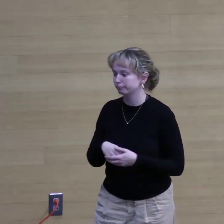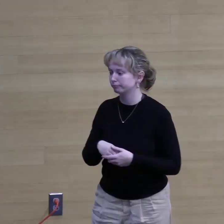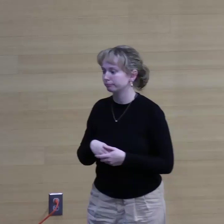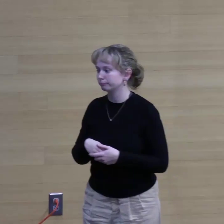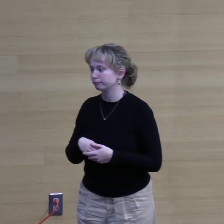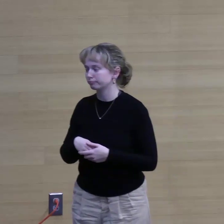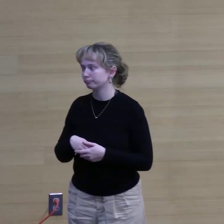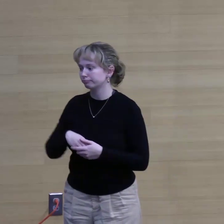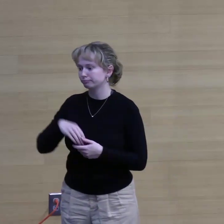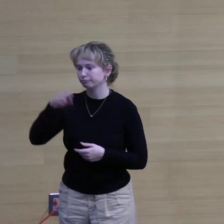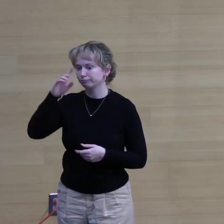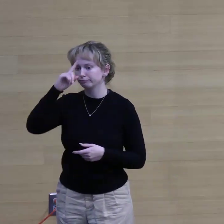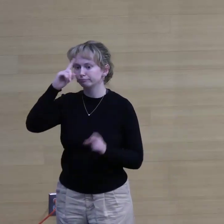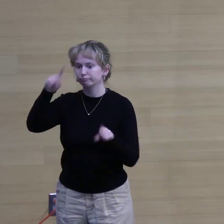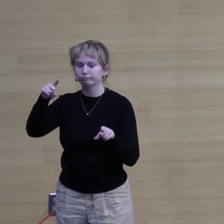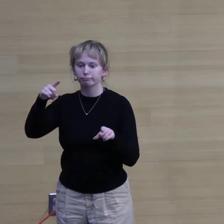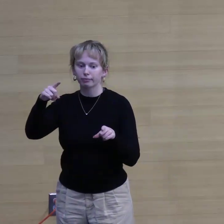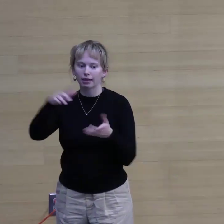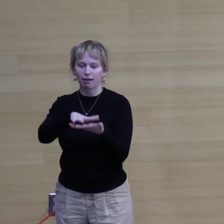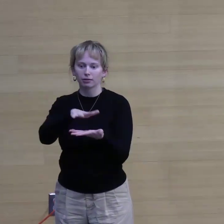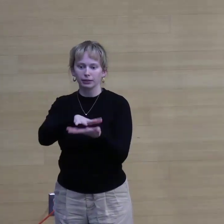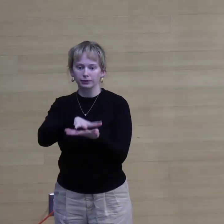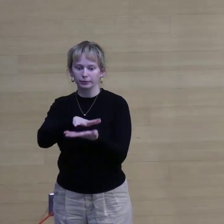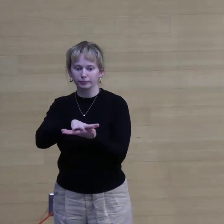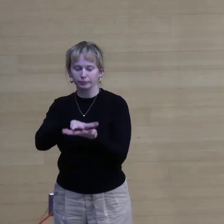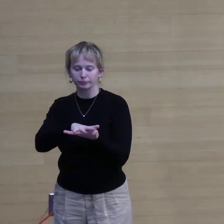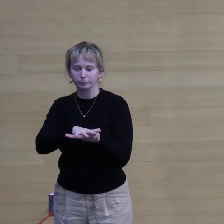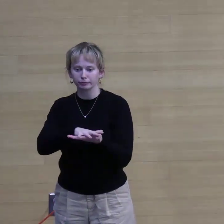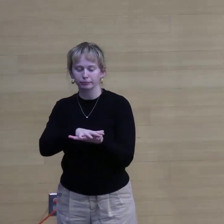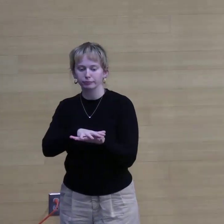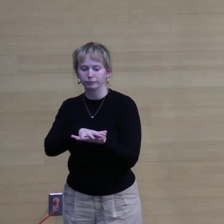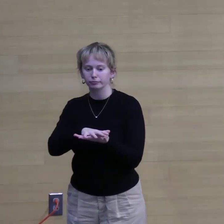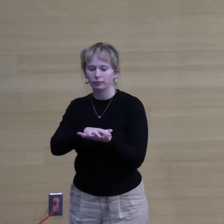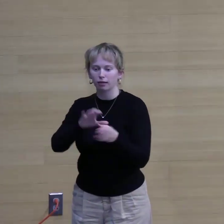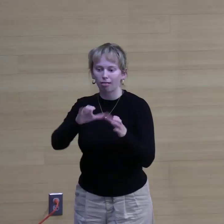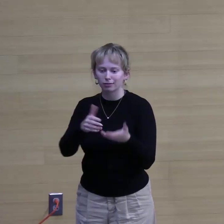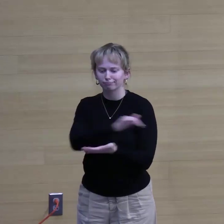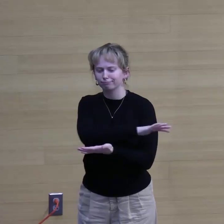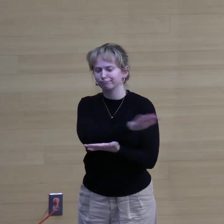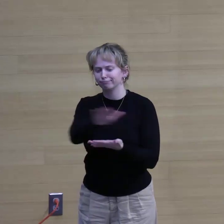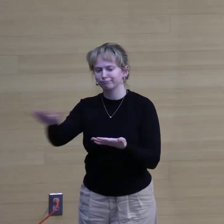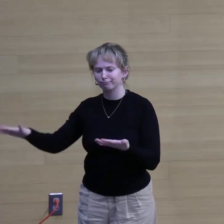First place off the top of my head is the Consent Academy. They have classes across the gamut